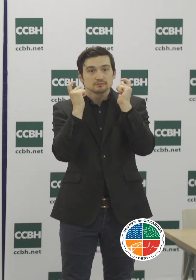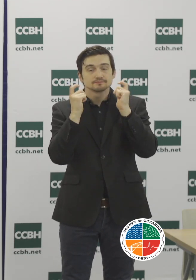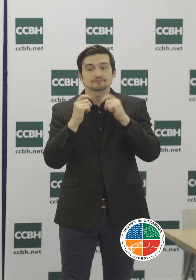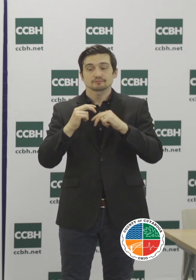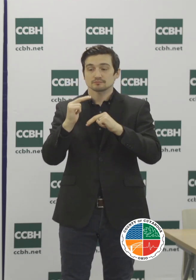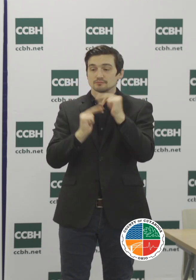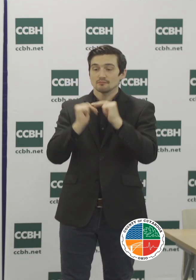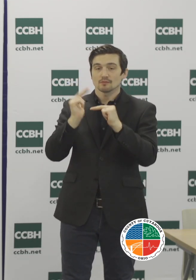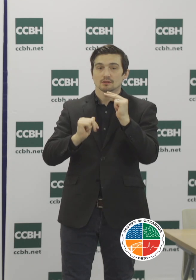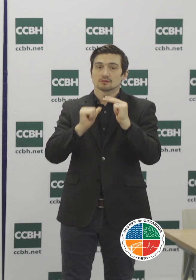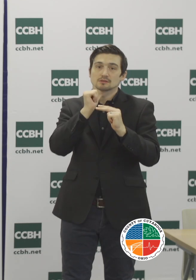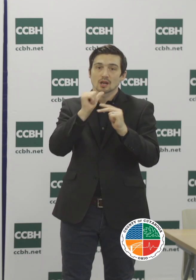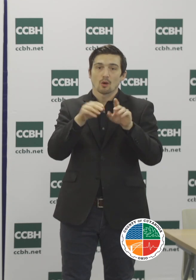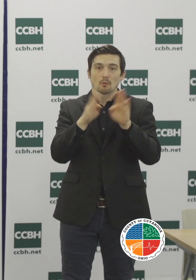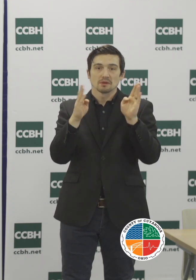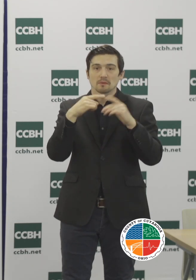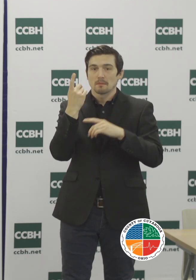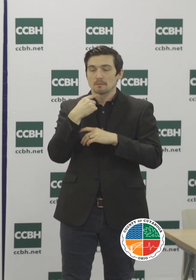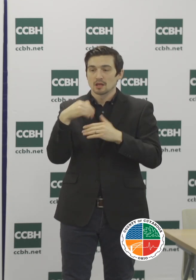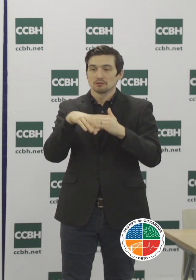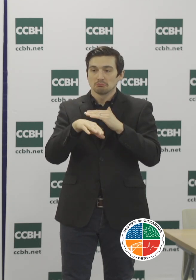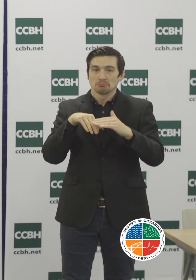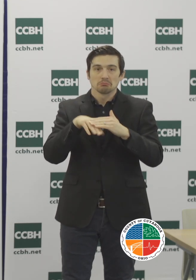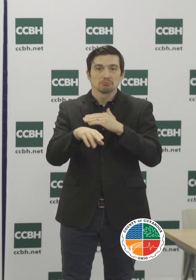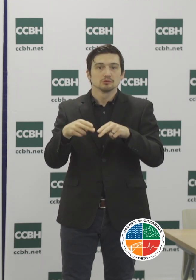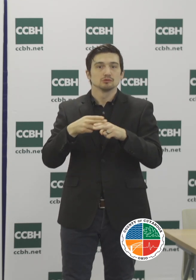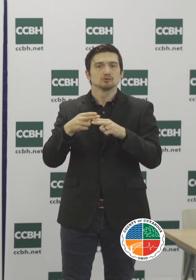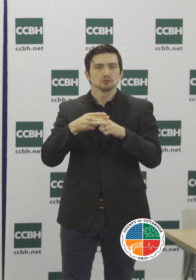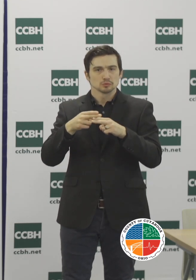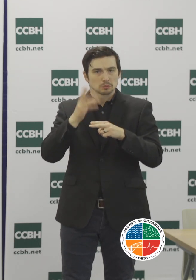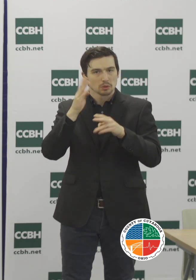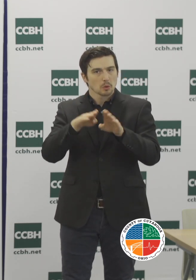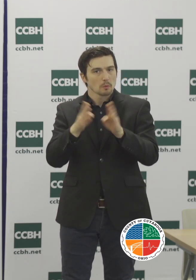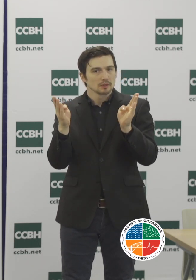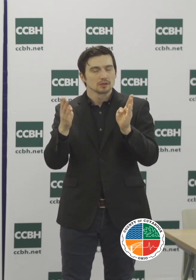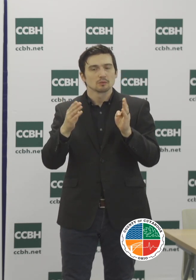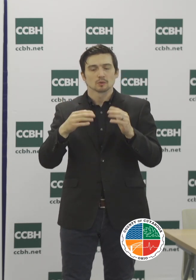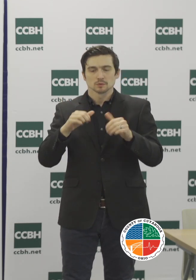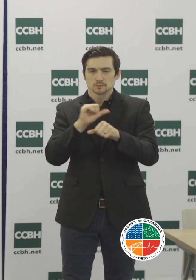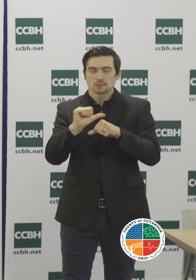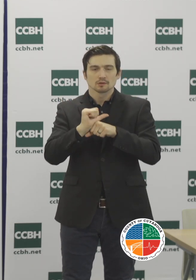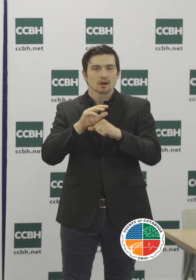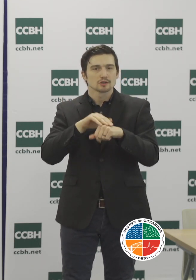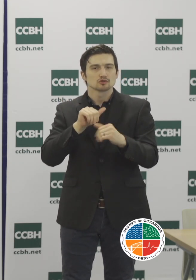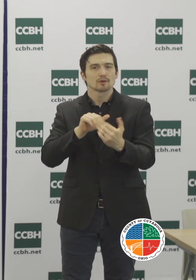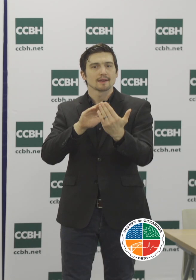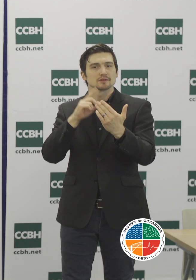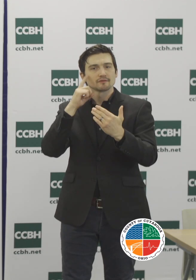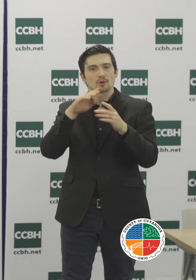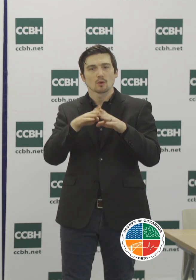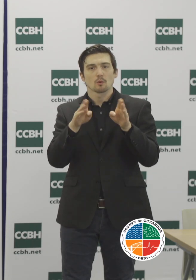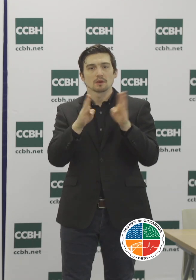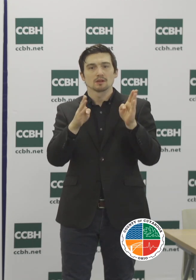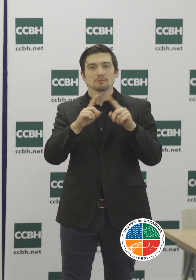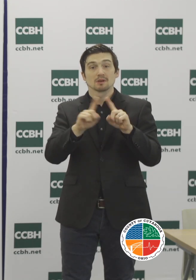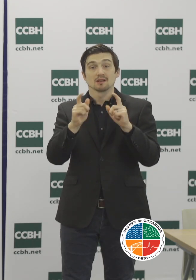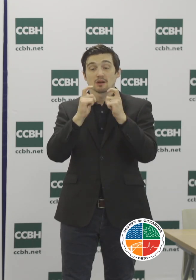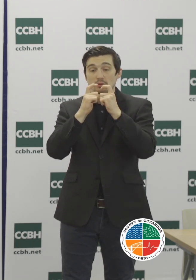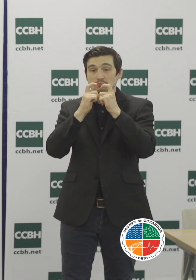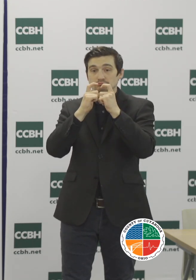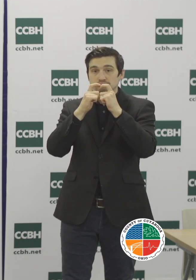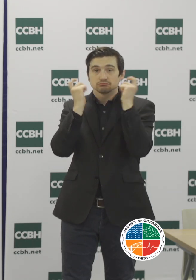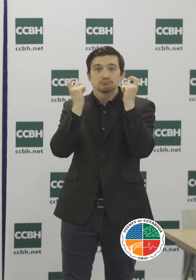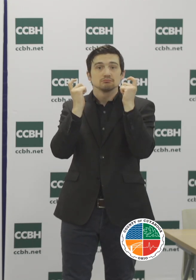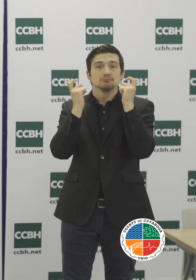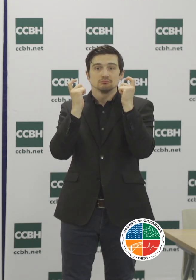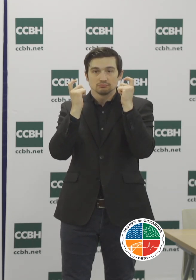buildings are not yet open to the public, they will be soon. We're working on an opening strategy, and the wearing of face coverings